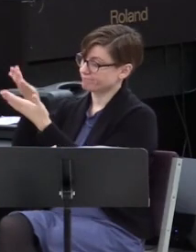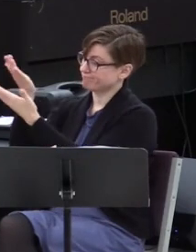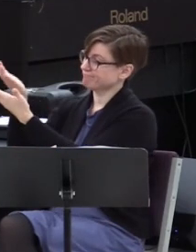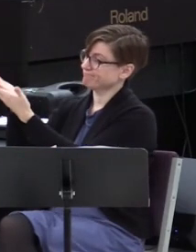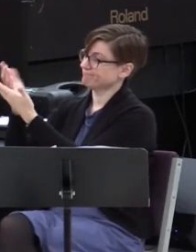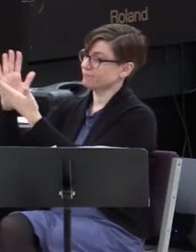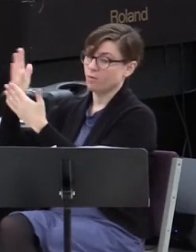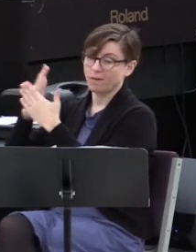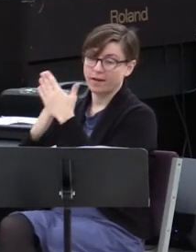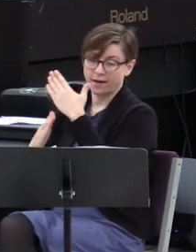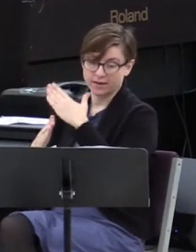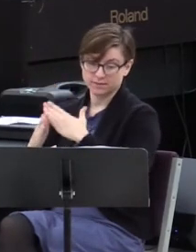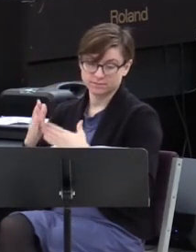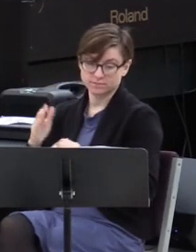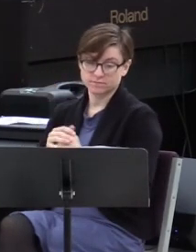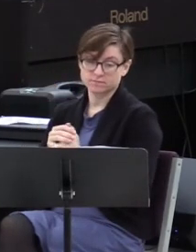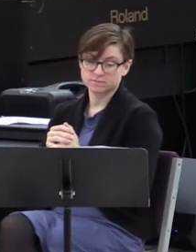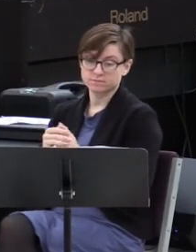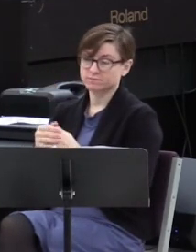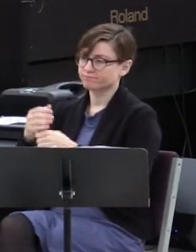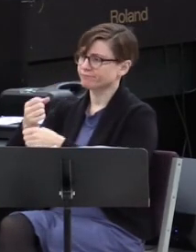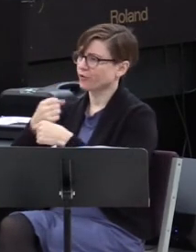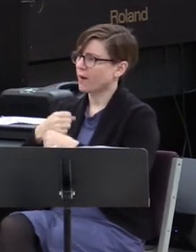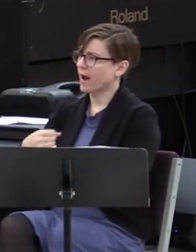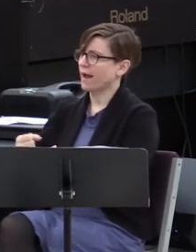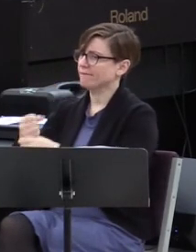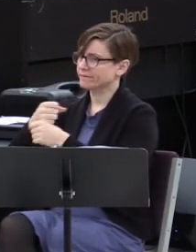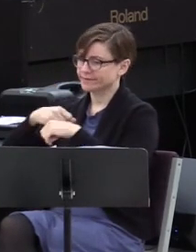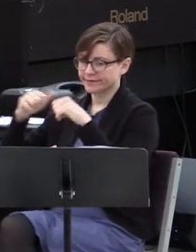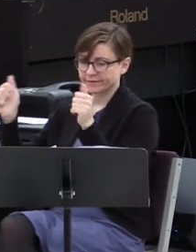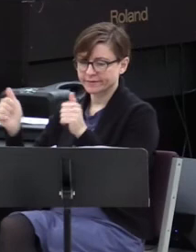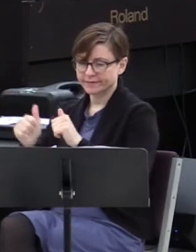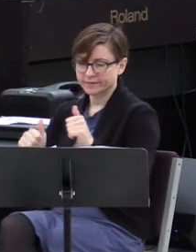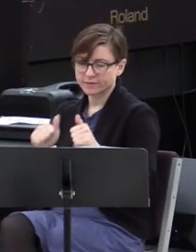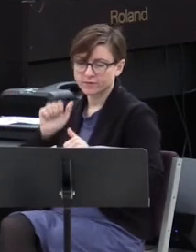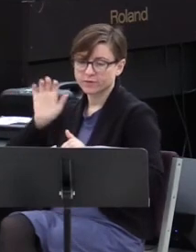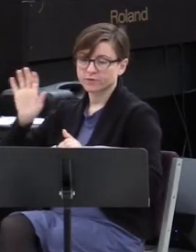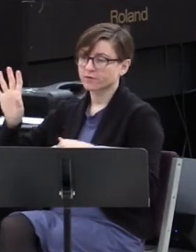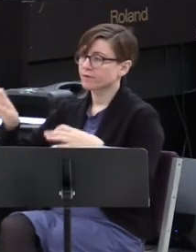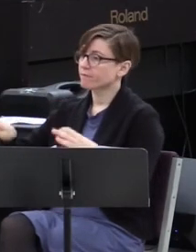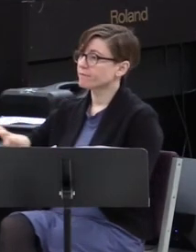your hand, crafted into your